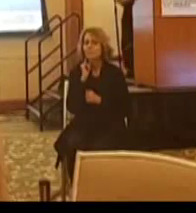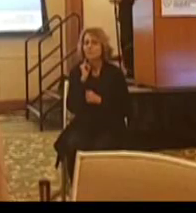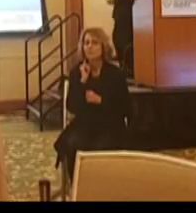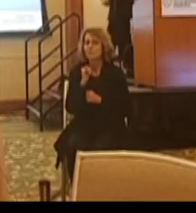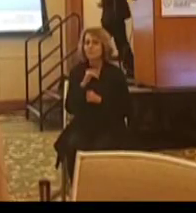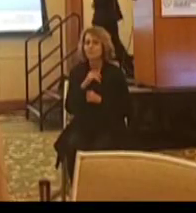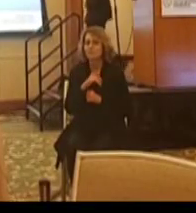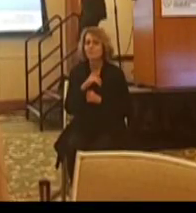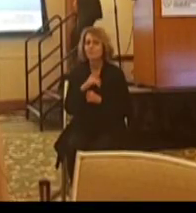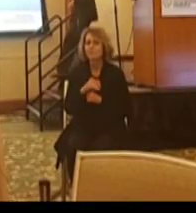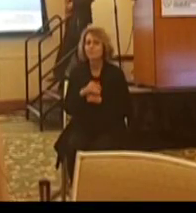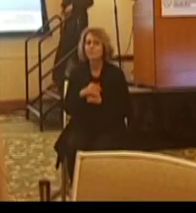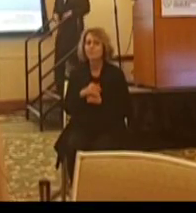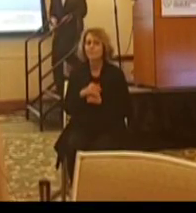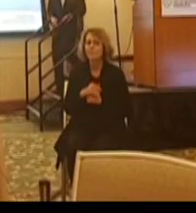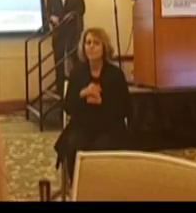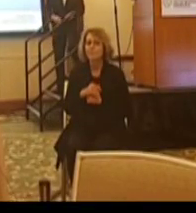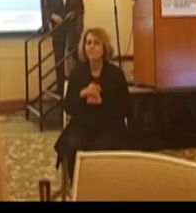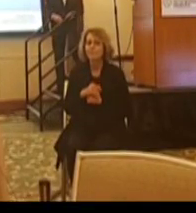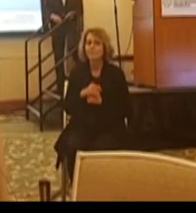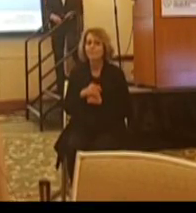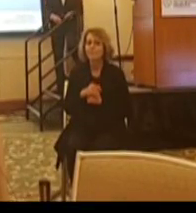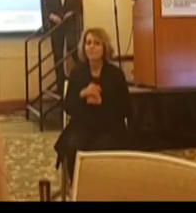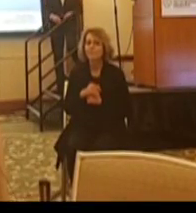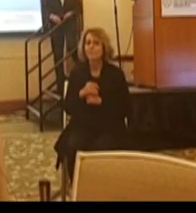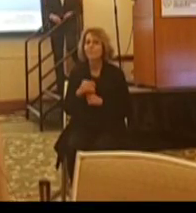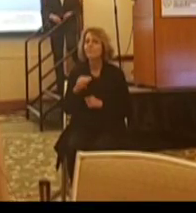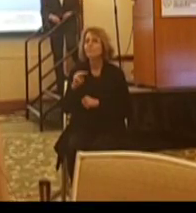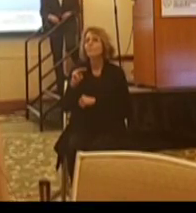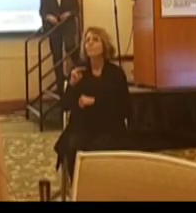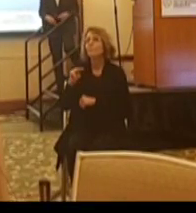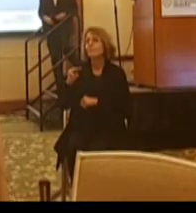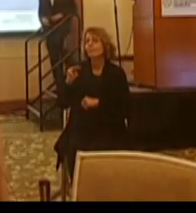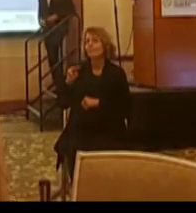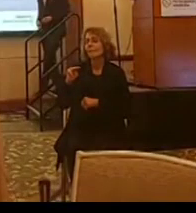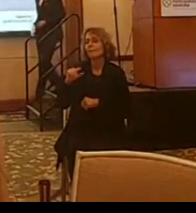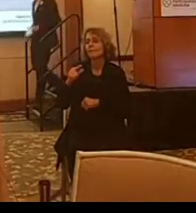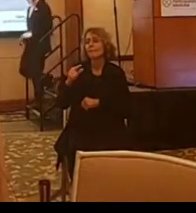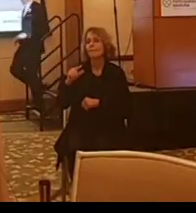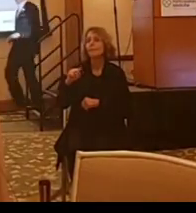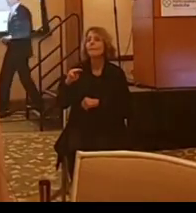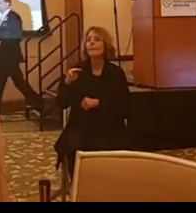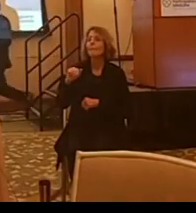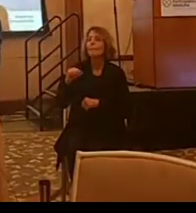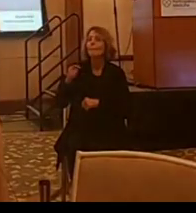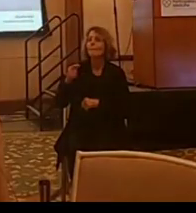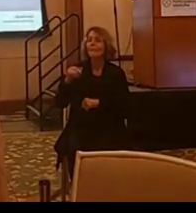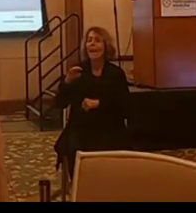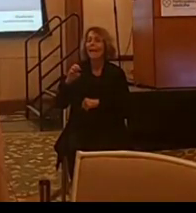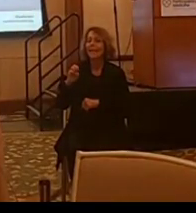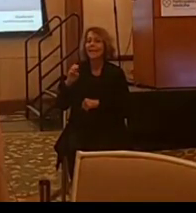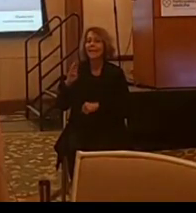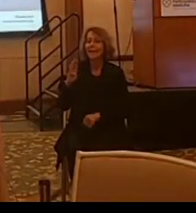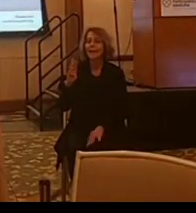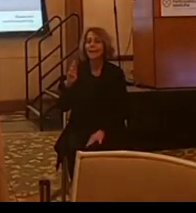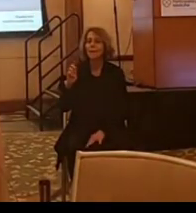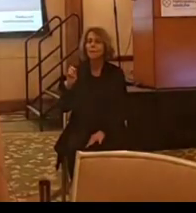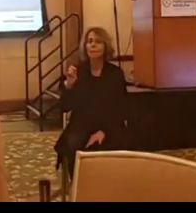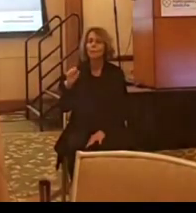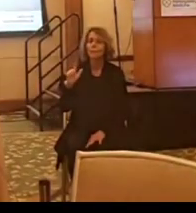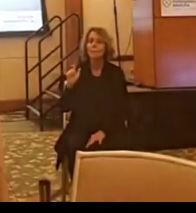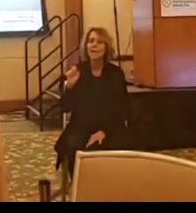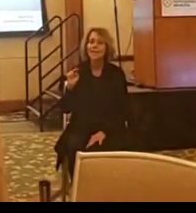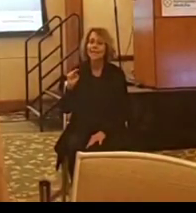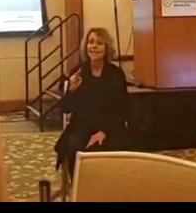very excited to introduce our first speaker, Maggie Breslin, who's really a storyteller. She has a lot of great reasons for being a